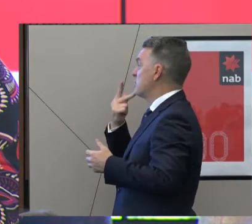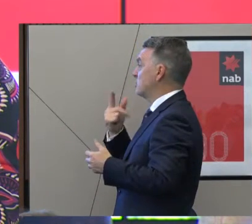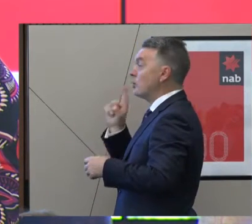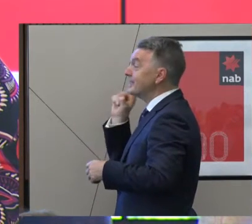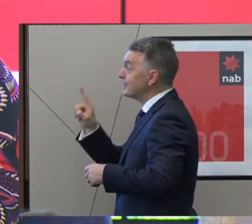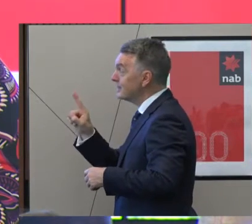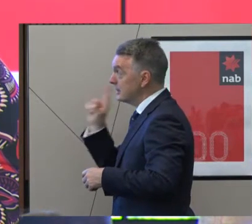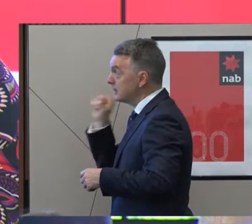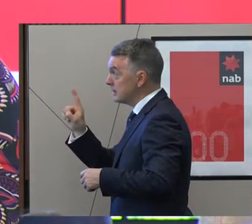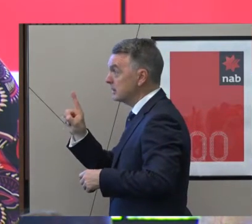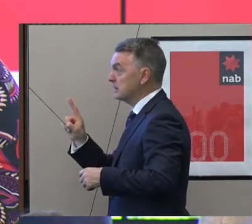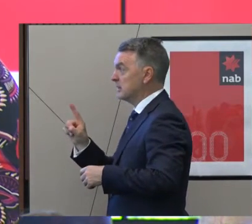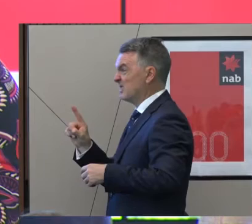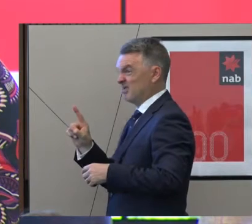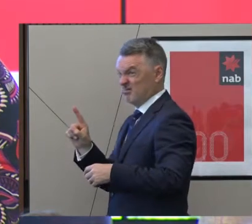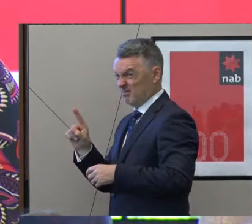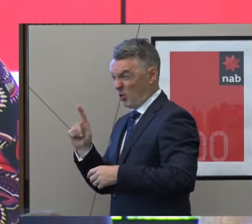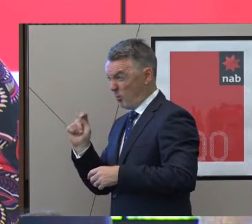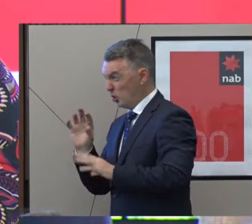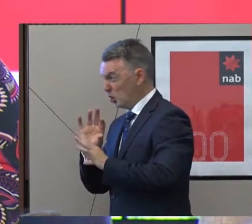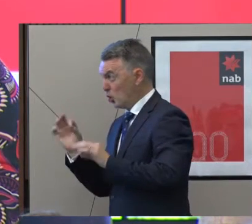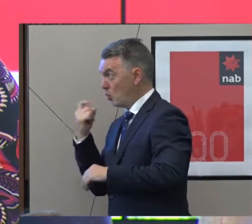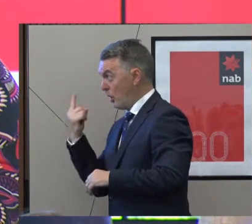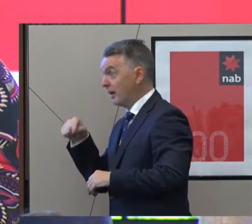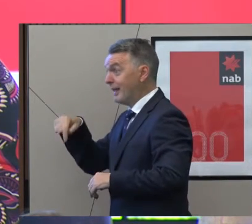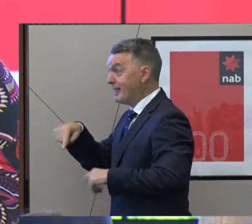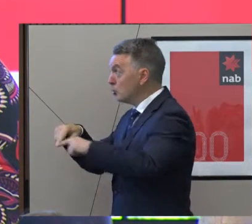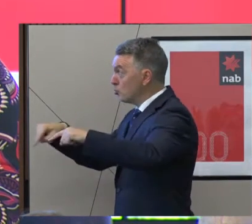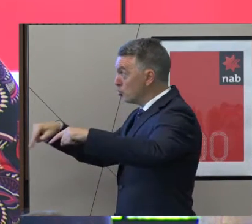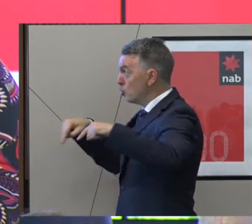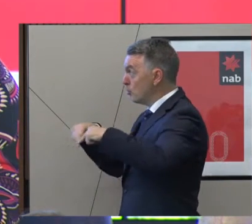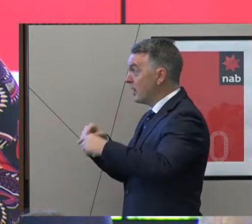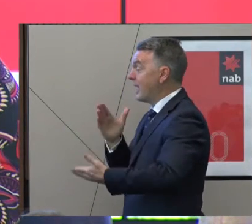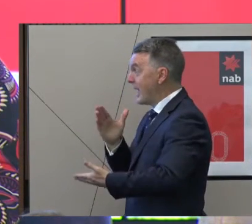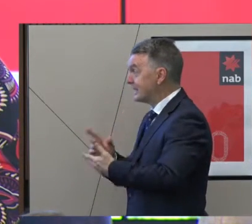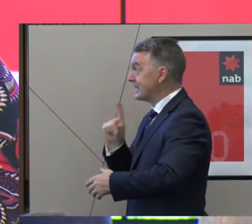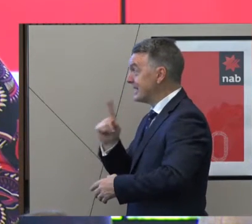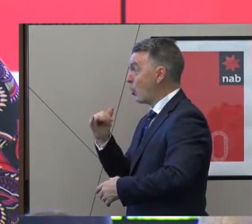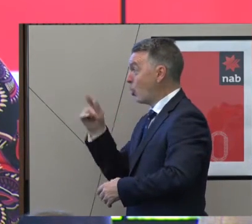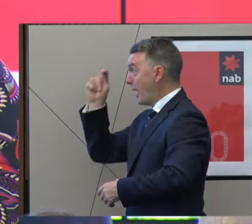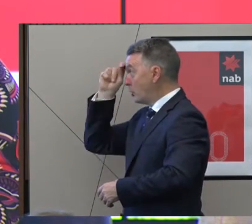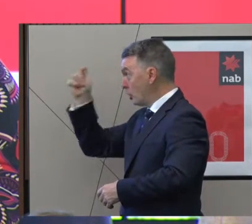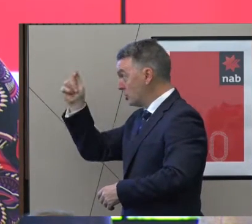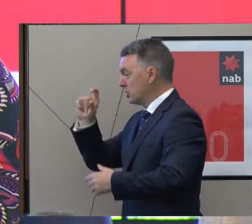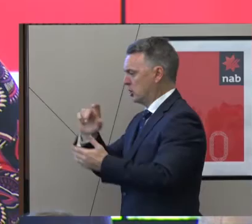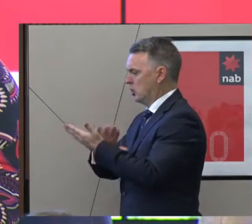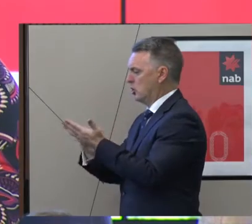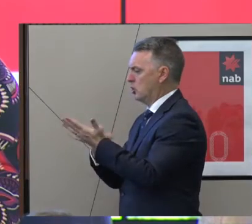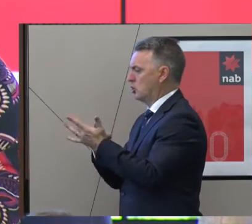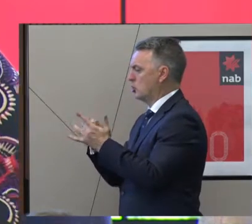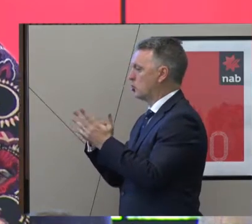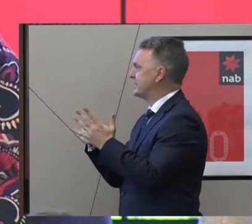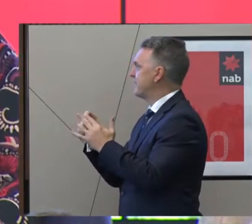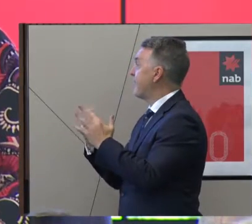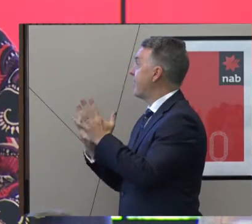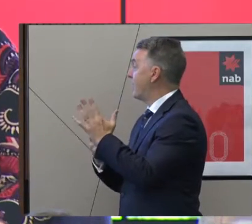yesterday, hardly anyone in this room actually said or acknowledged Christopher, my son here. Yeah,